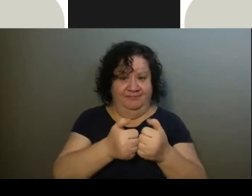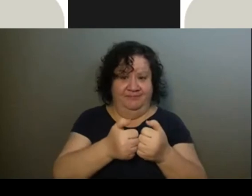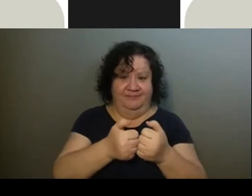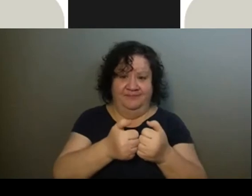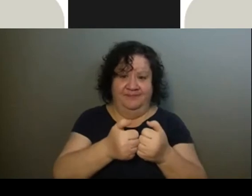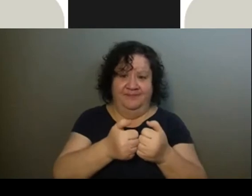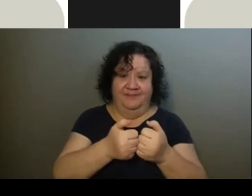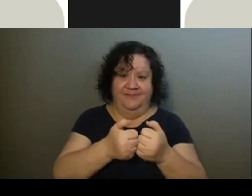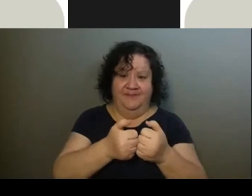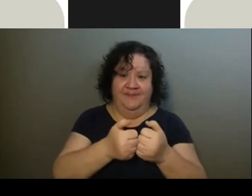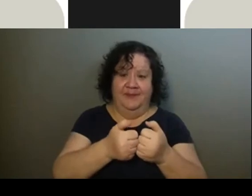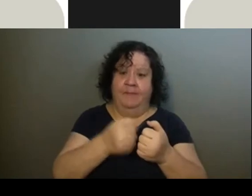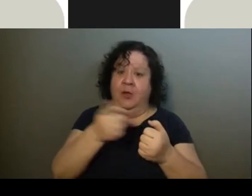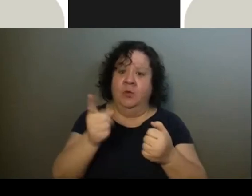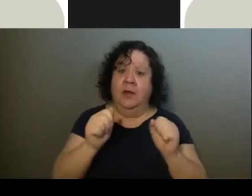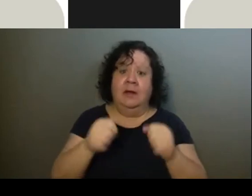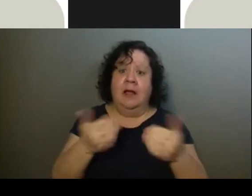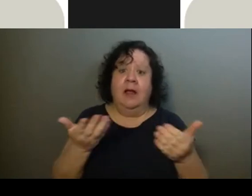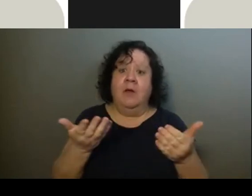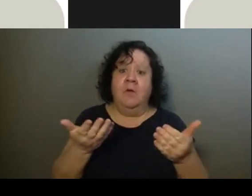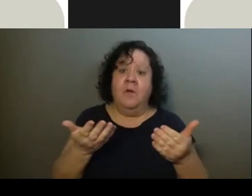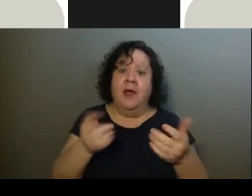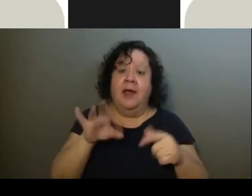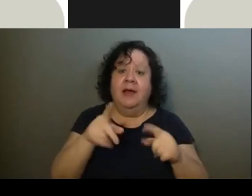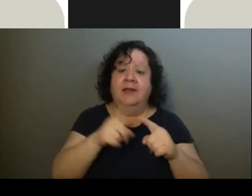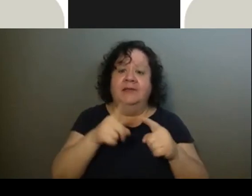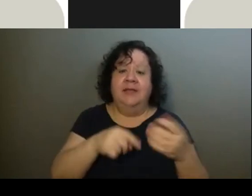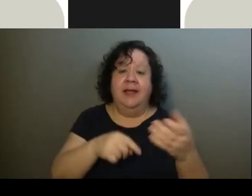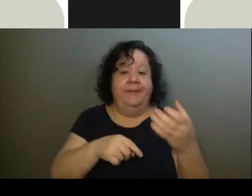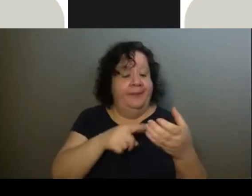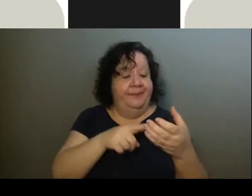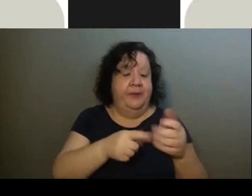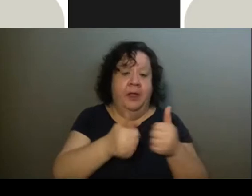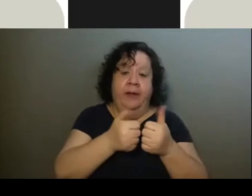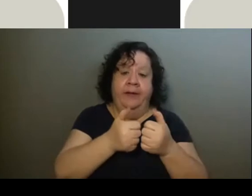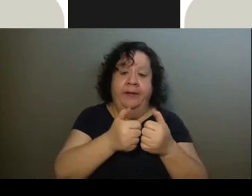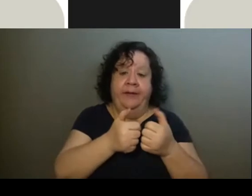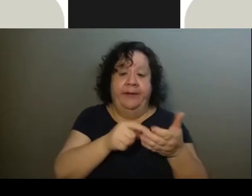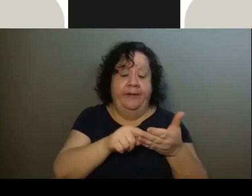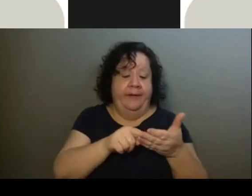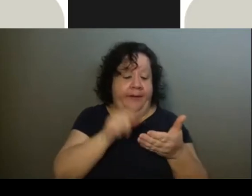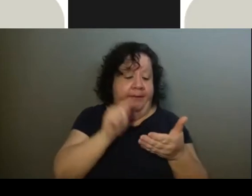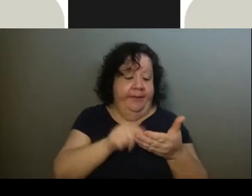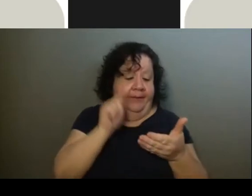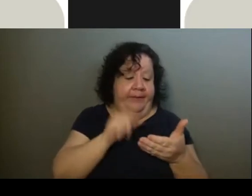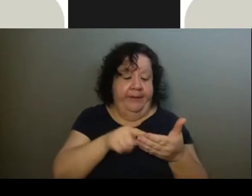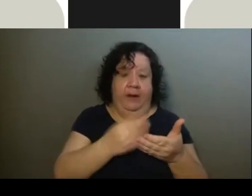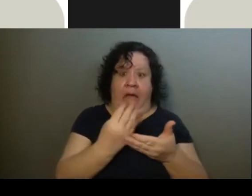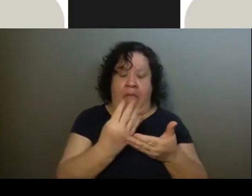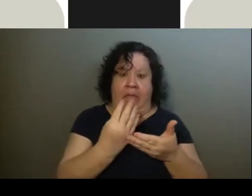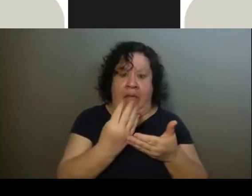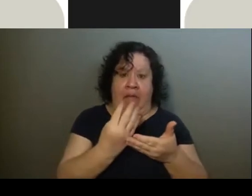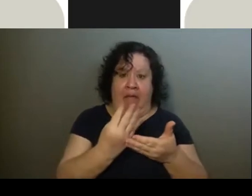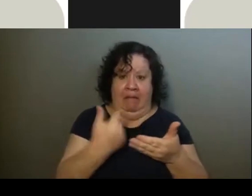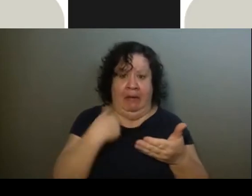second part of the guided, as they said, that, you know, exactly what needs to be done at that point of time. So there should be a continuous communication